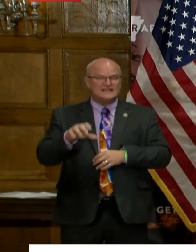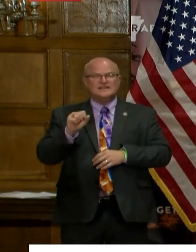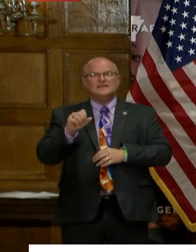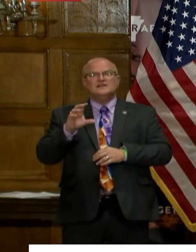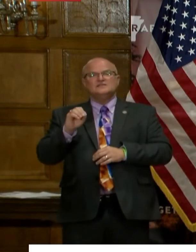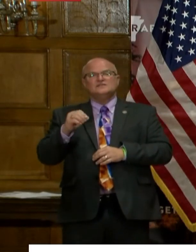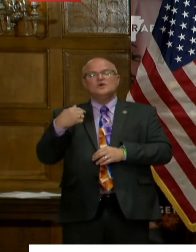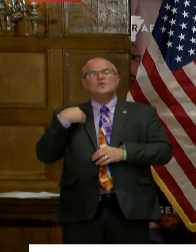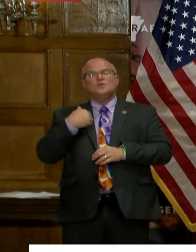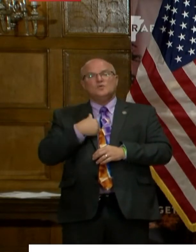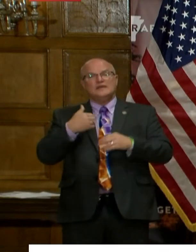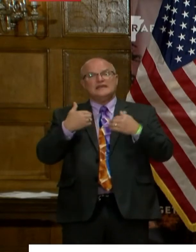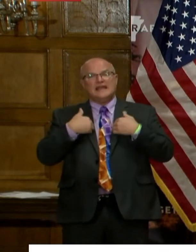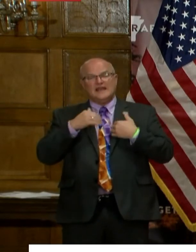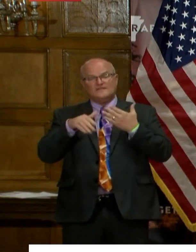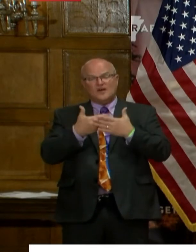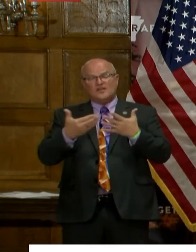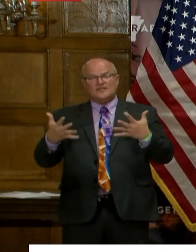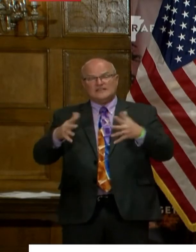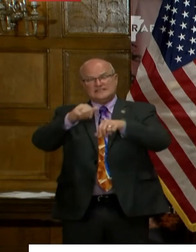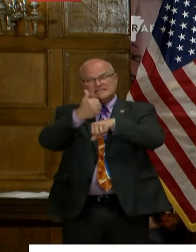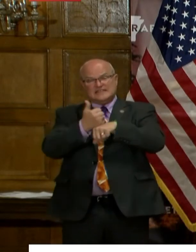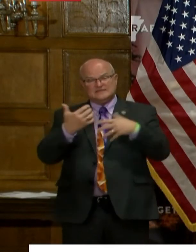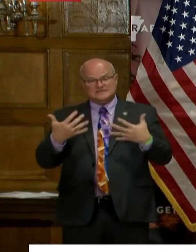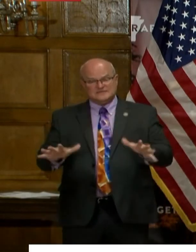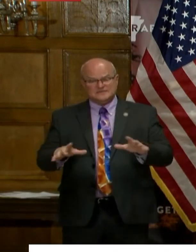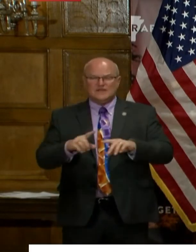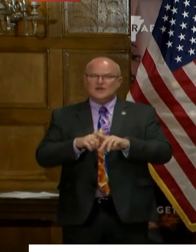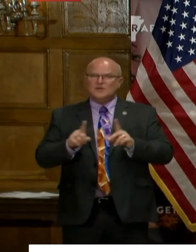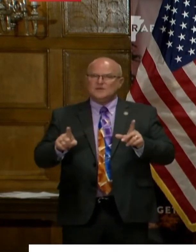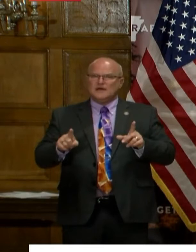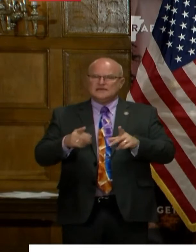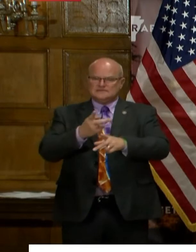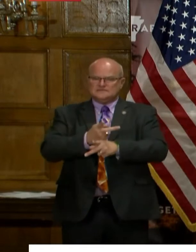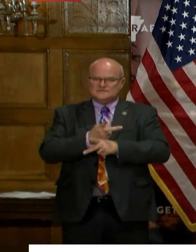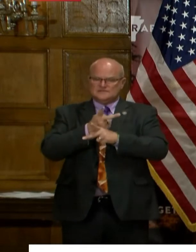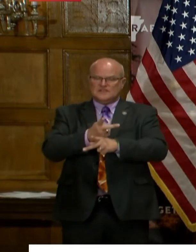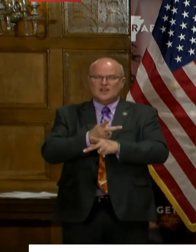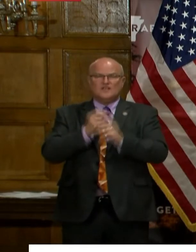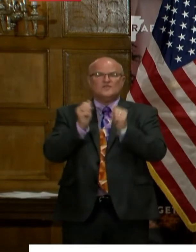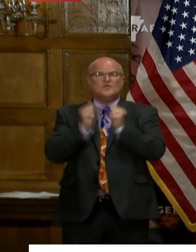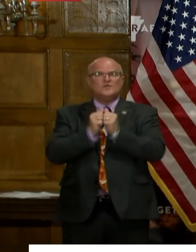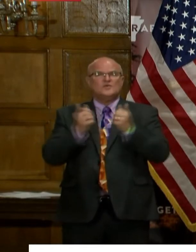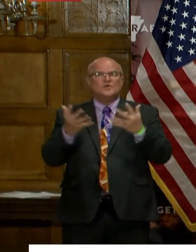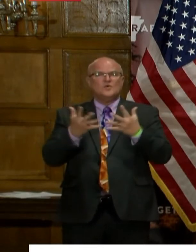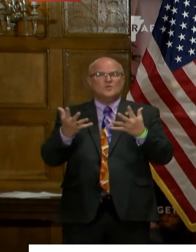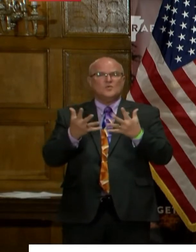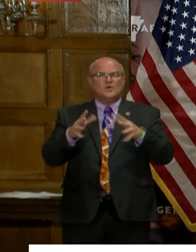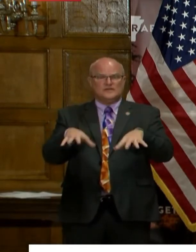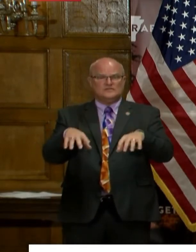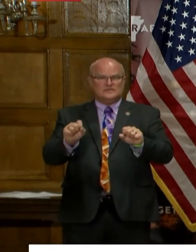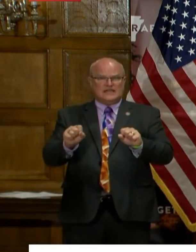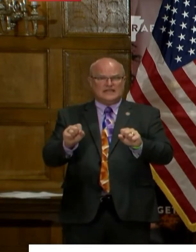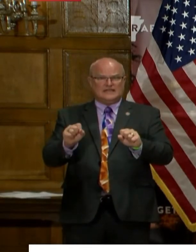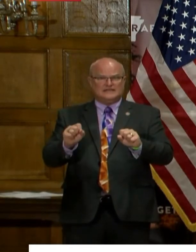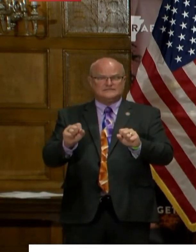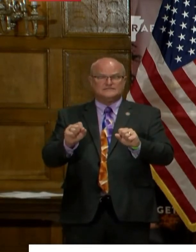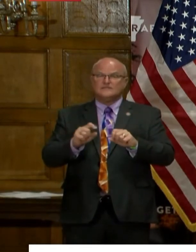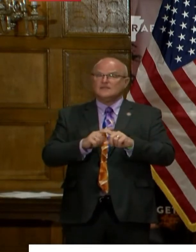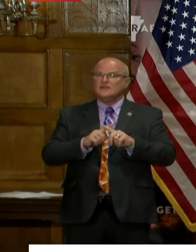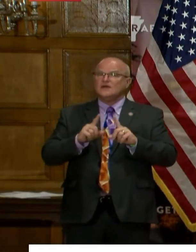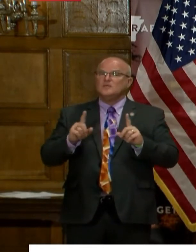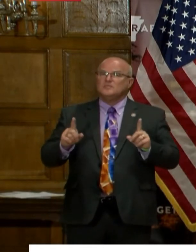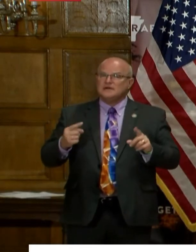so we have all of those things in place. So you have to be very, very careful with what step you do take. But